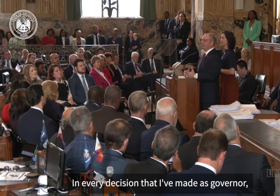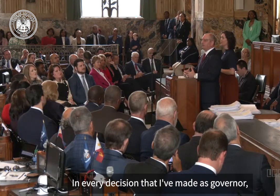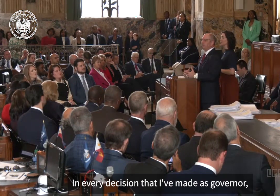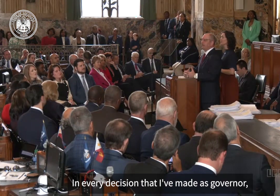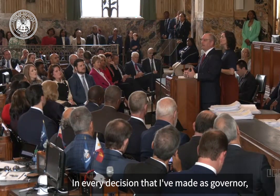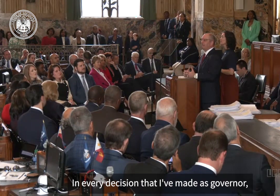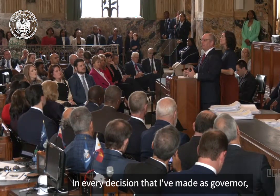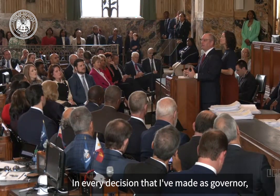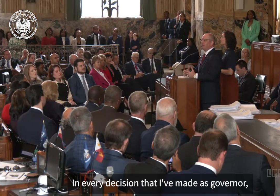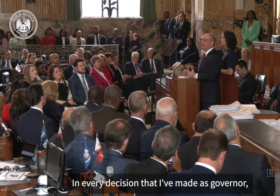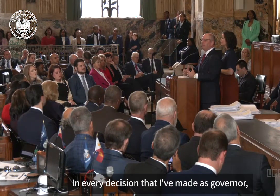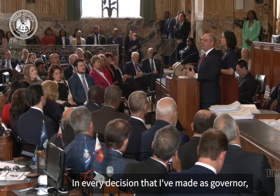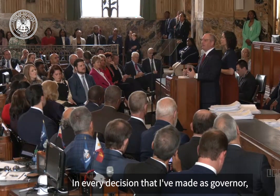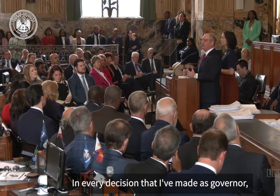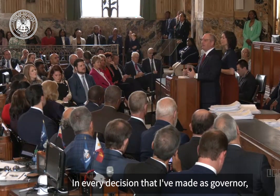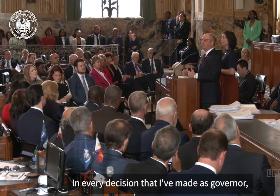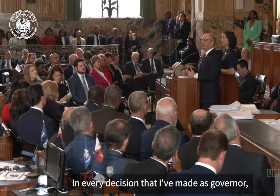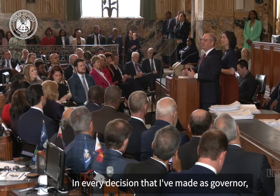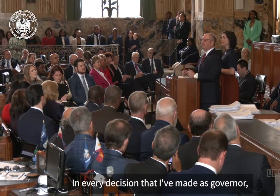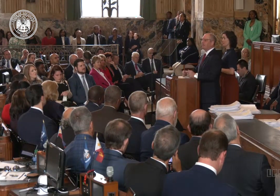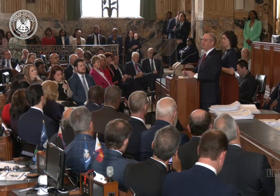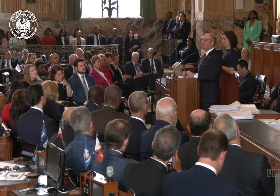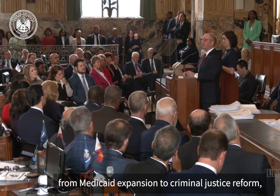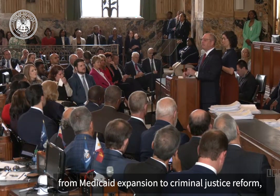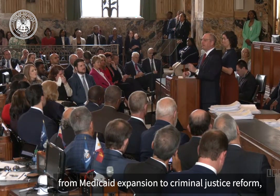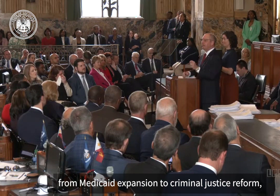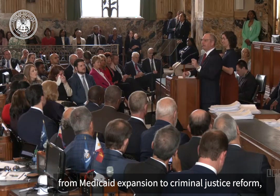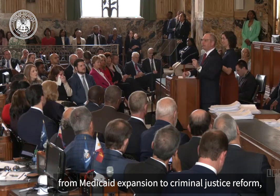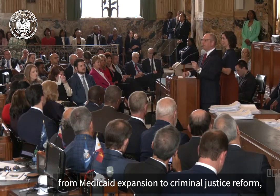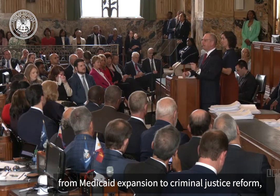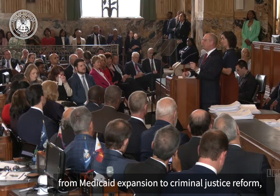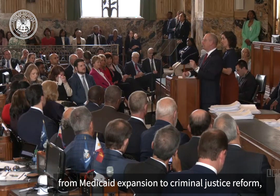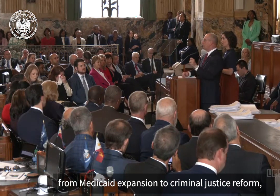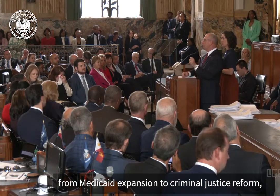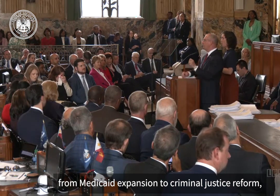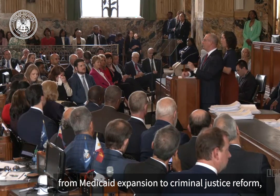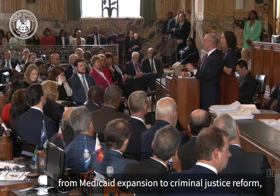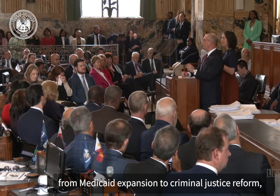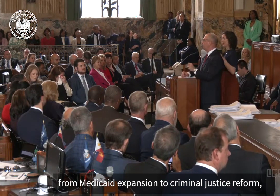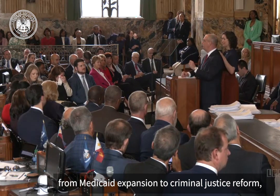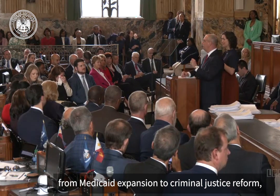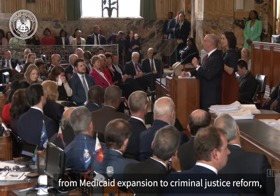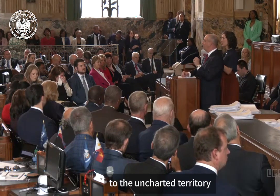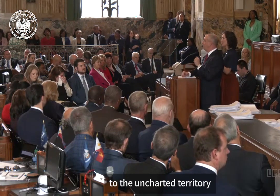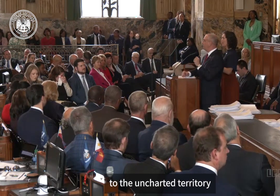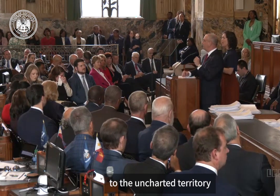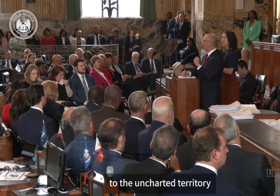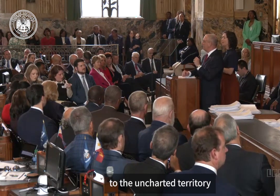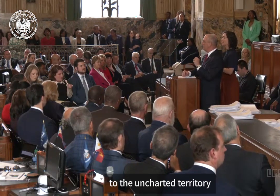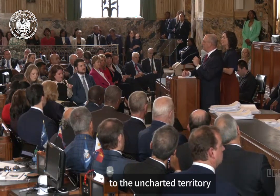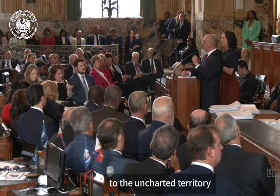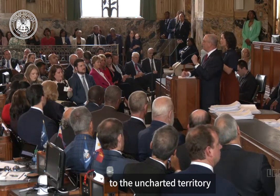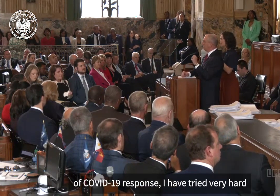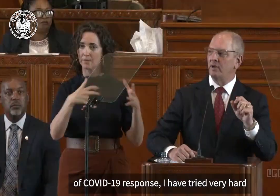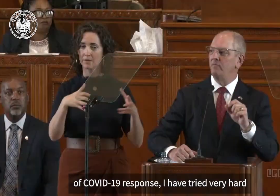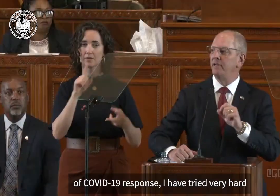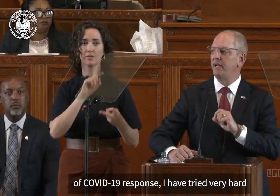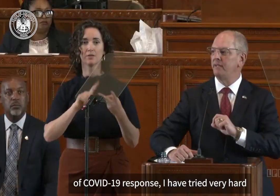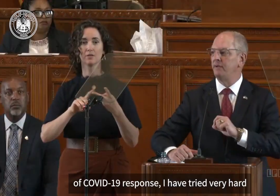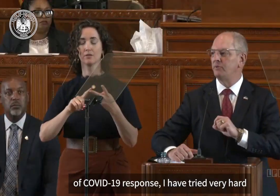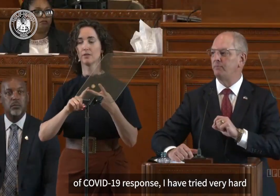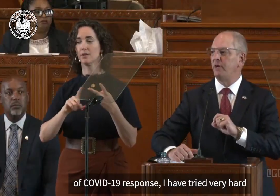In every decision that I've made as governor, from Medicaid expansion to criminal justice reform to the uncharted territory,